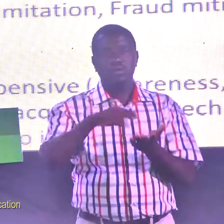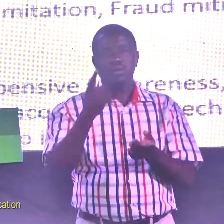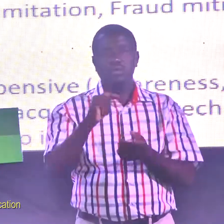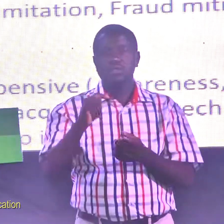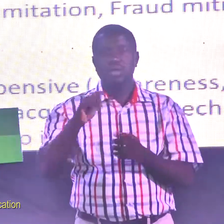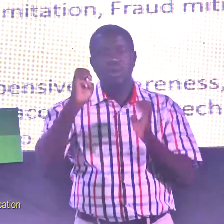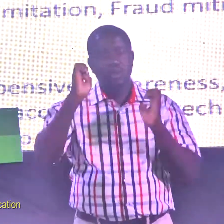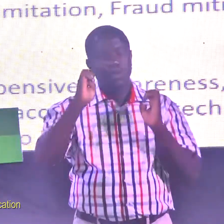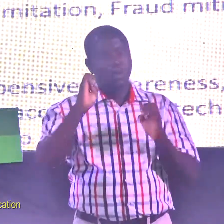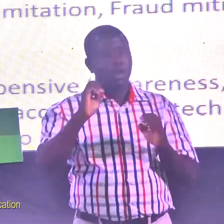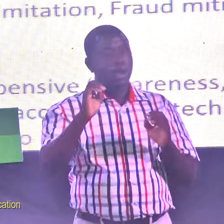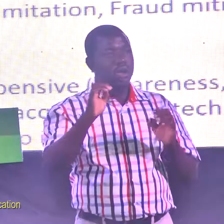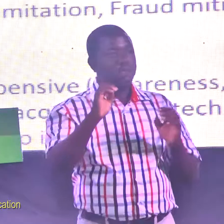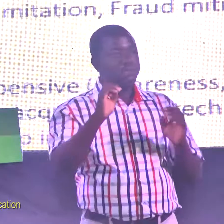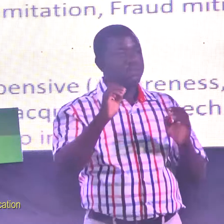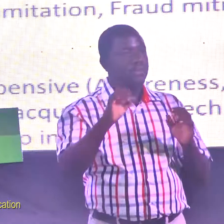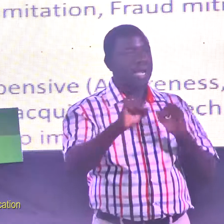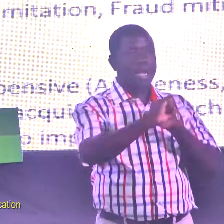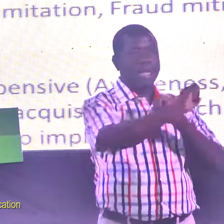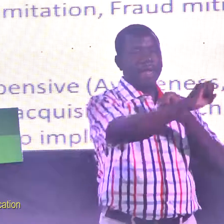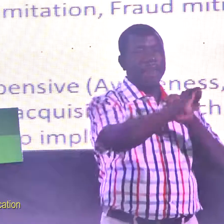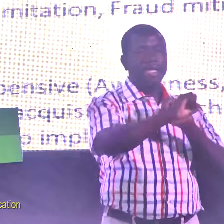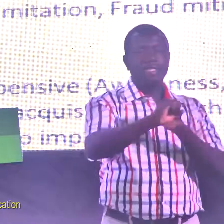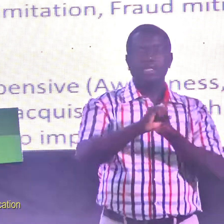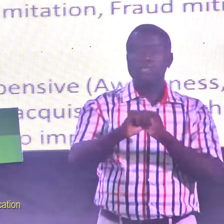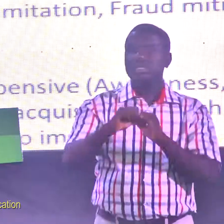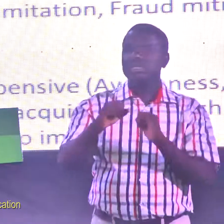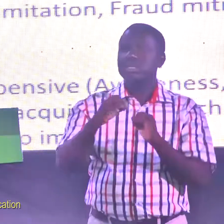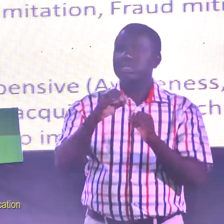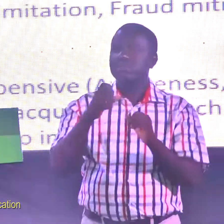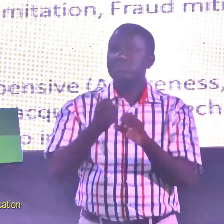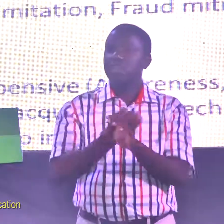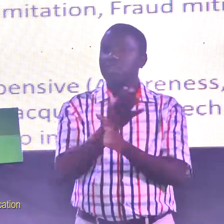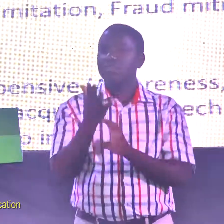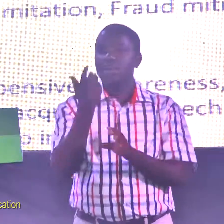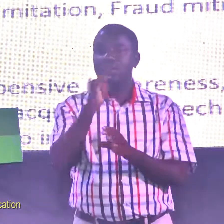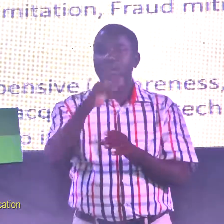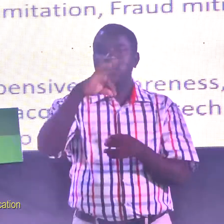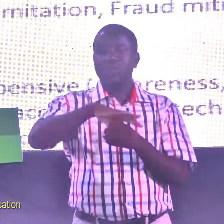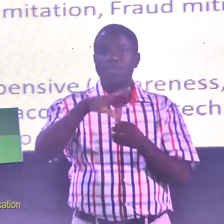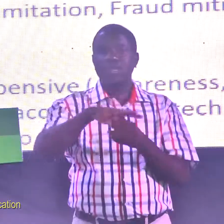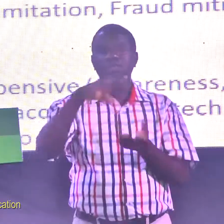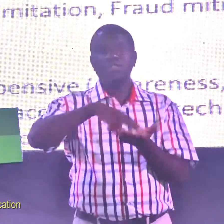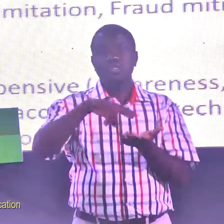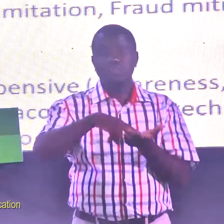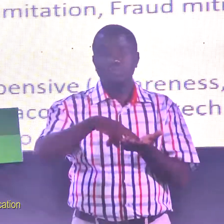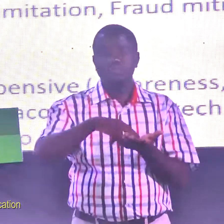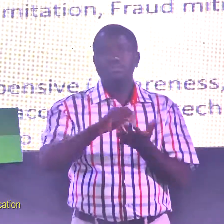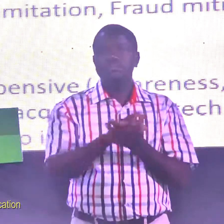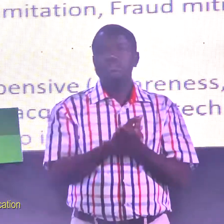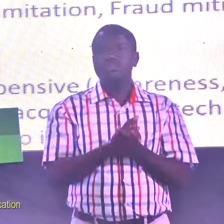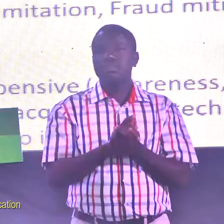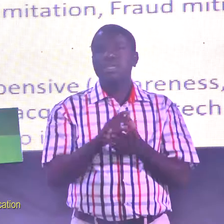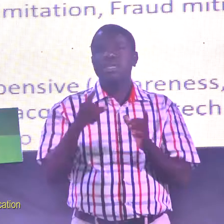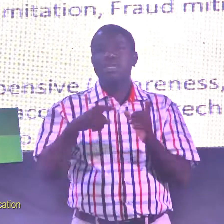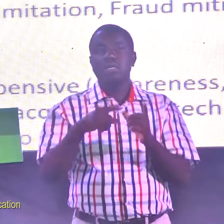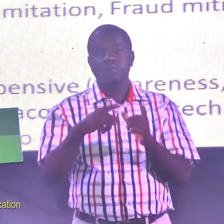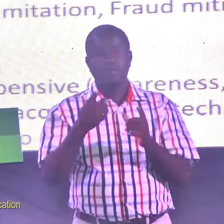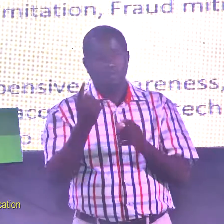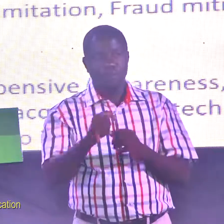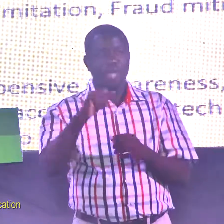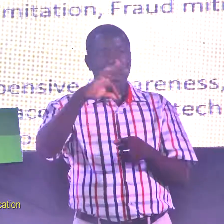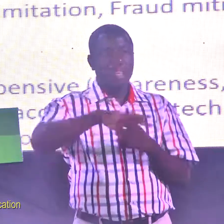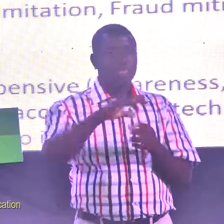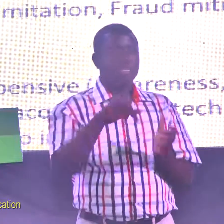education campaigns is influenced by the voter register. The election itself,